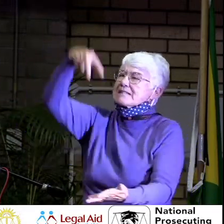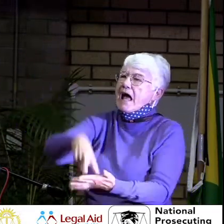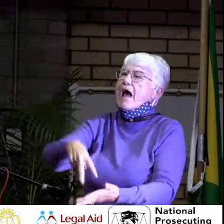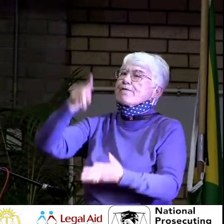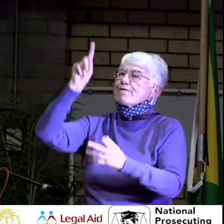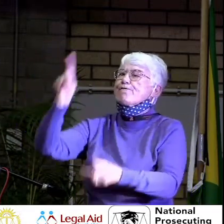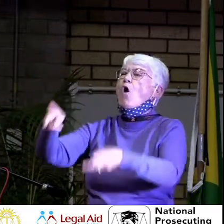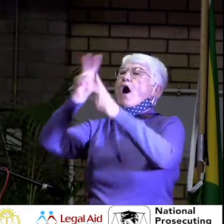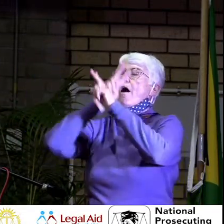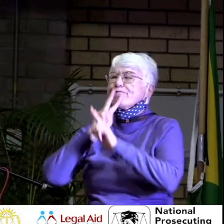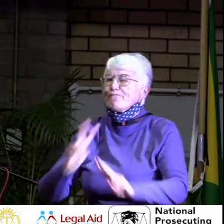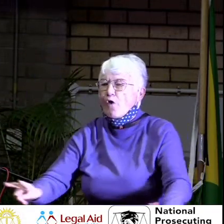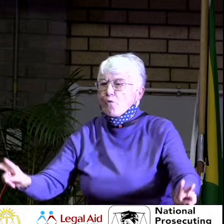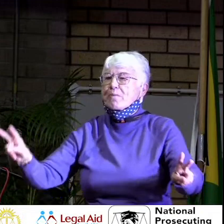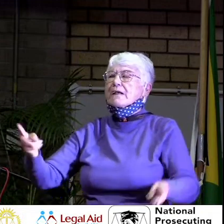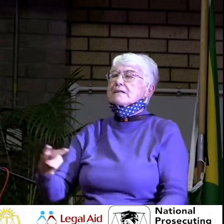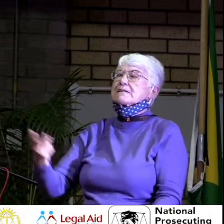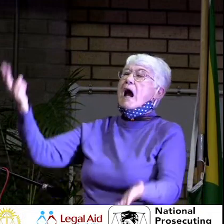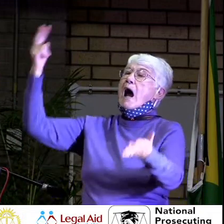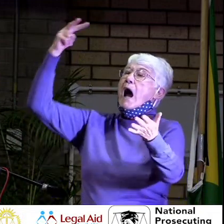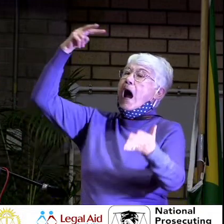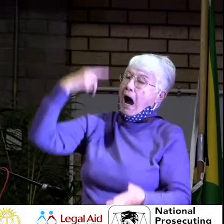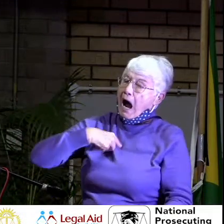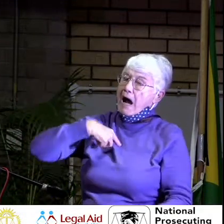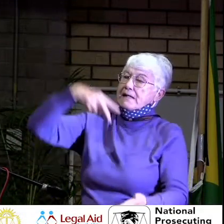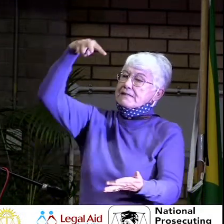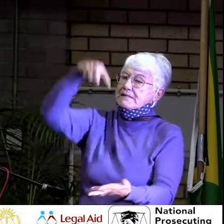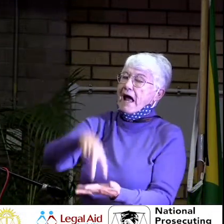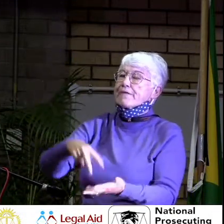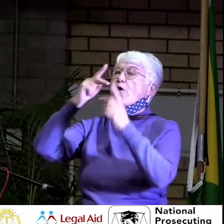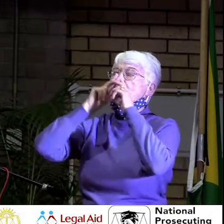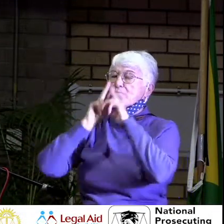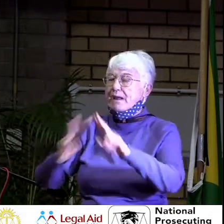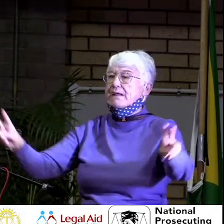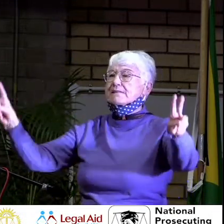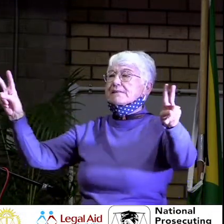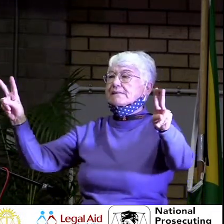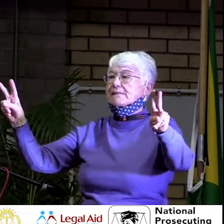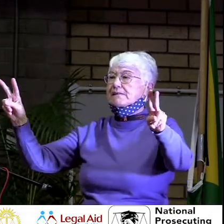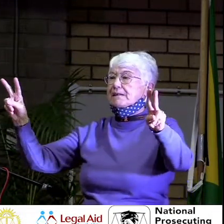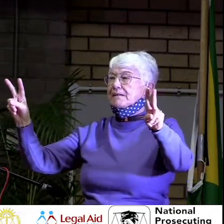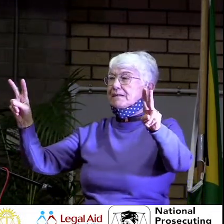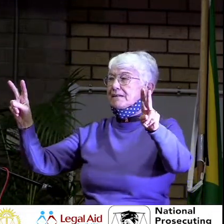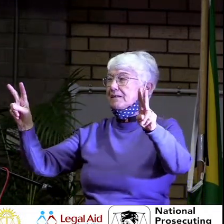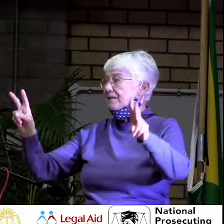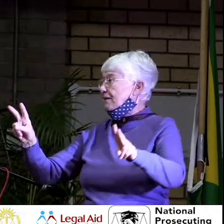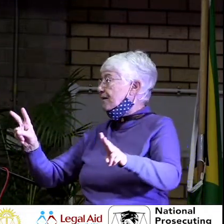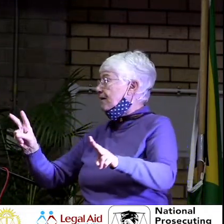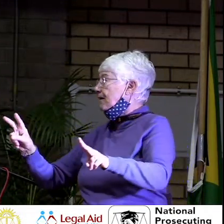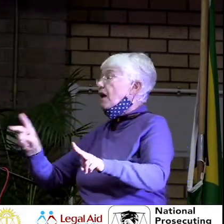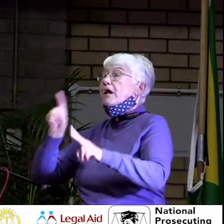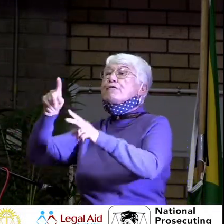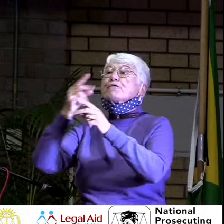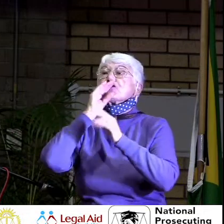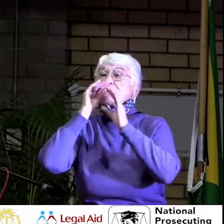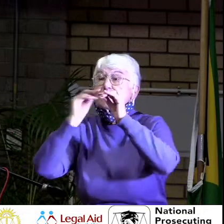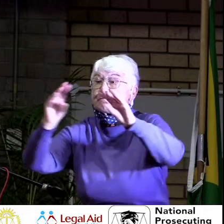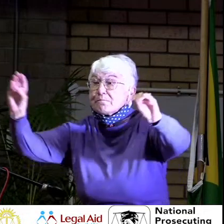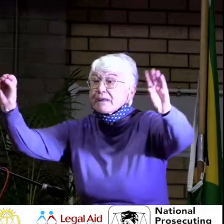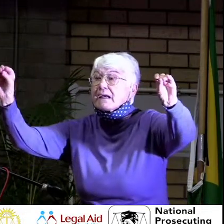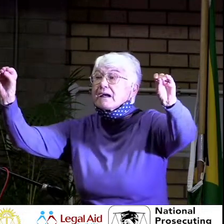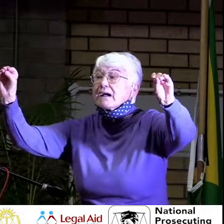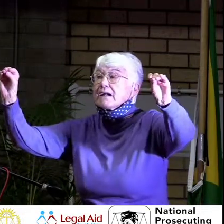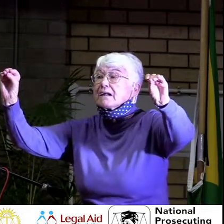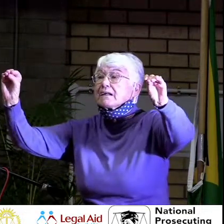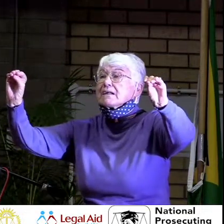peace. I stand for peace. I stand for peace. If we speak it, we